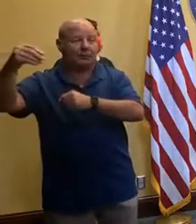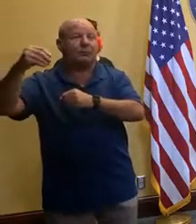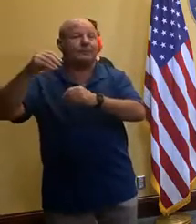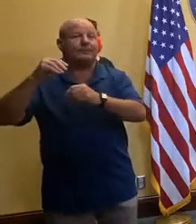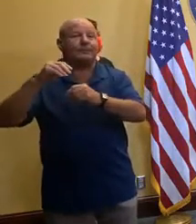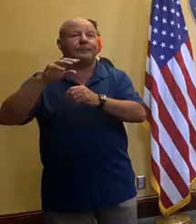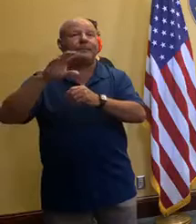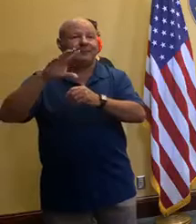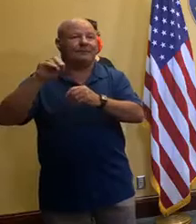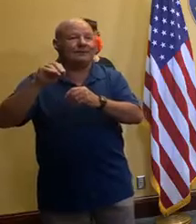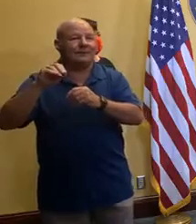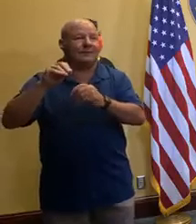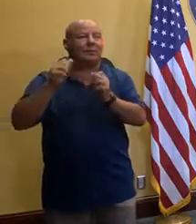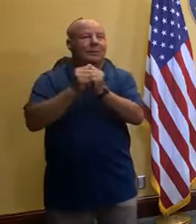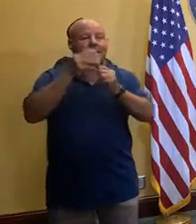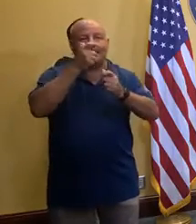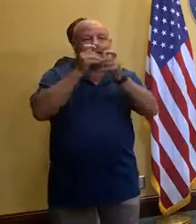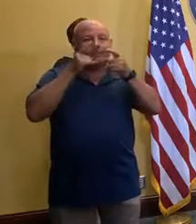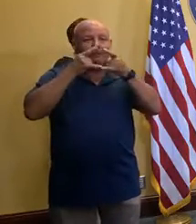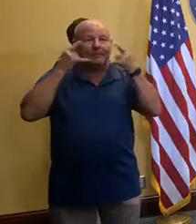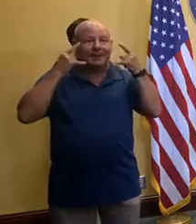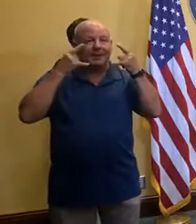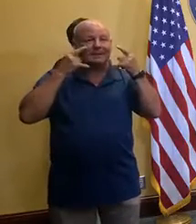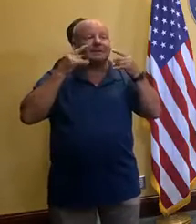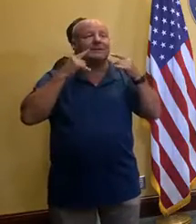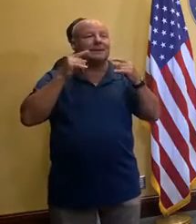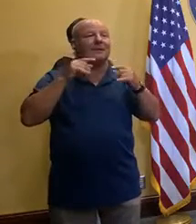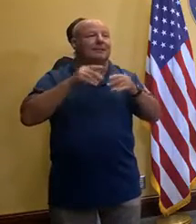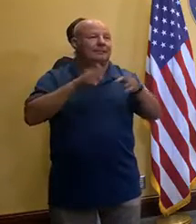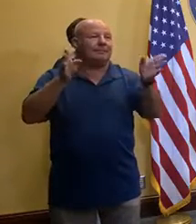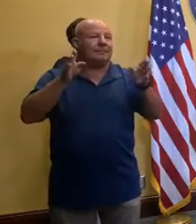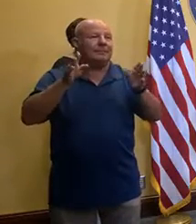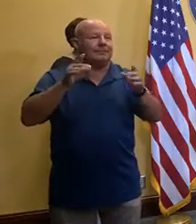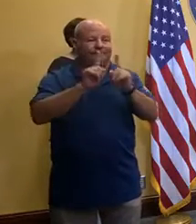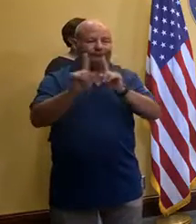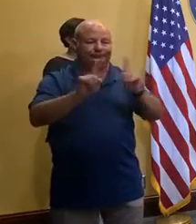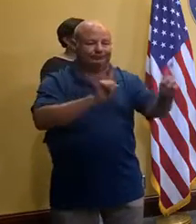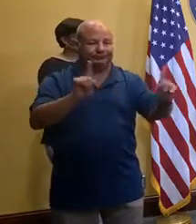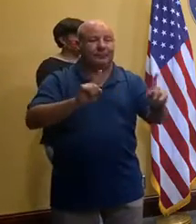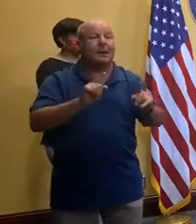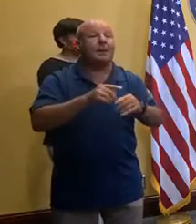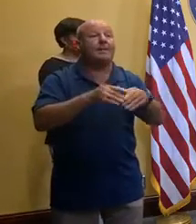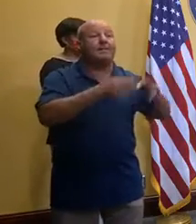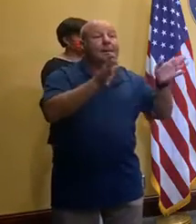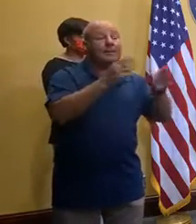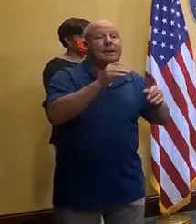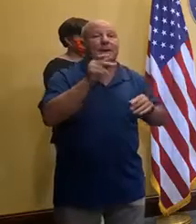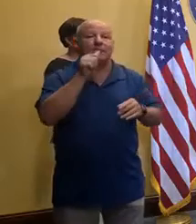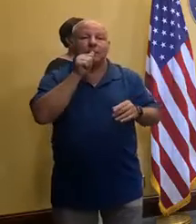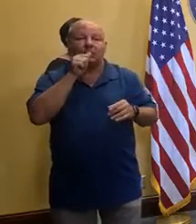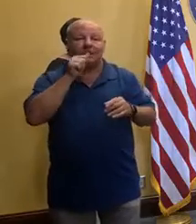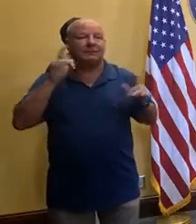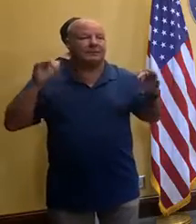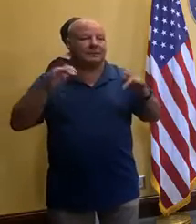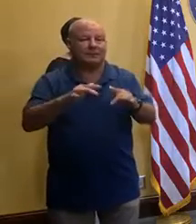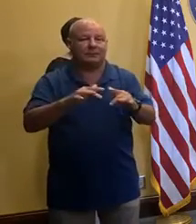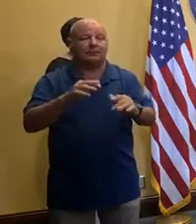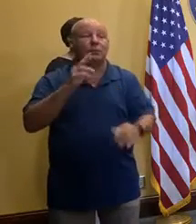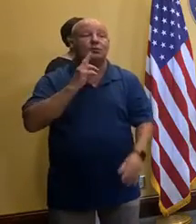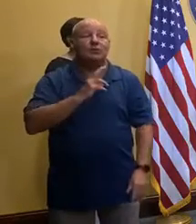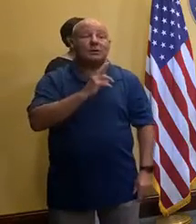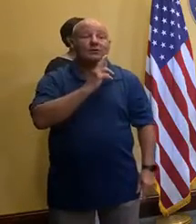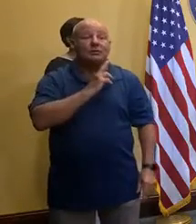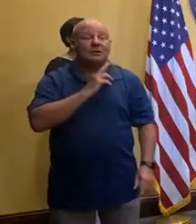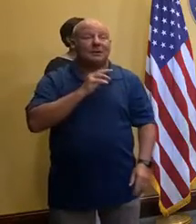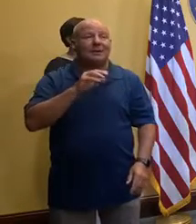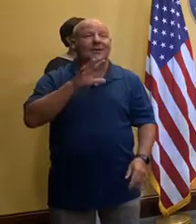social distancing. And that's public, private gatherings. And then of course the restaurants are at 50% with 6 feet